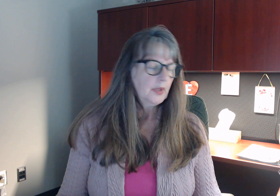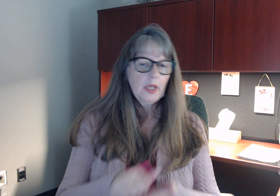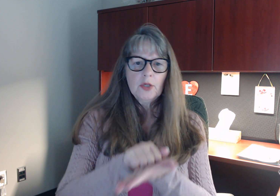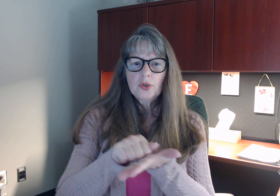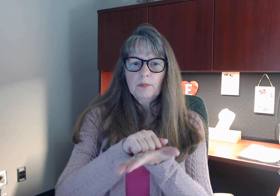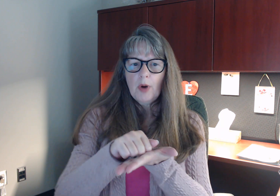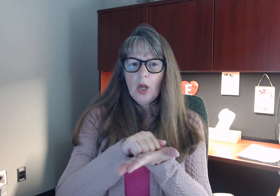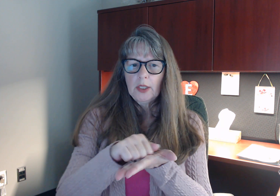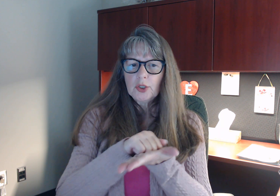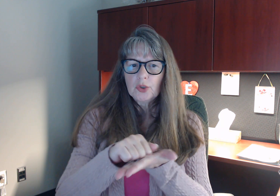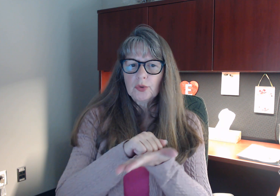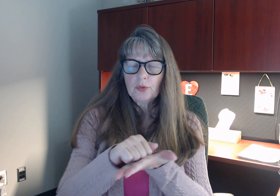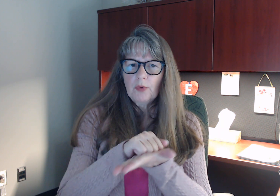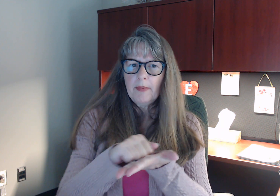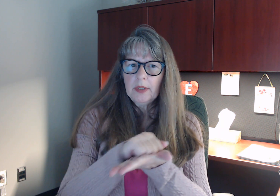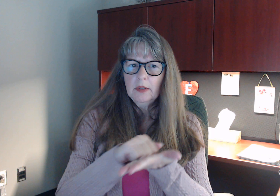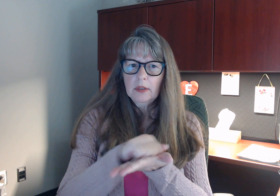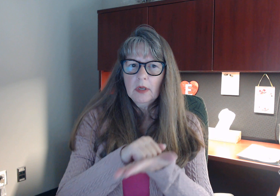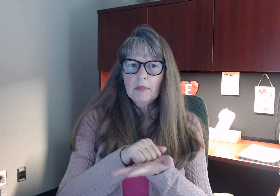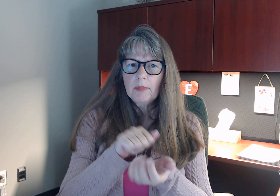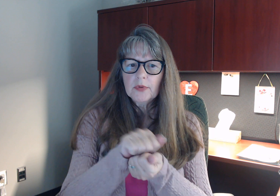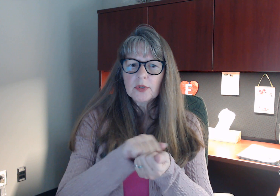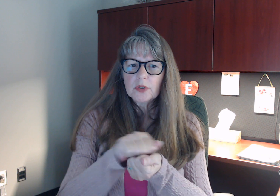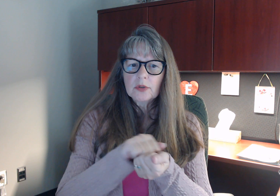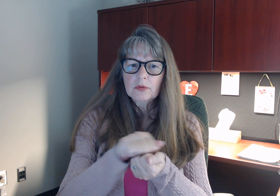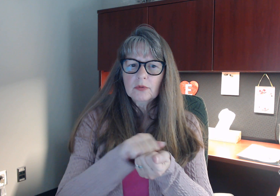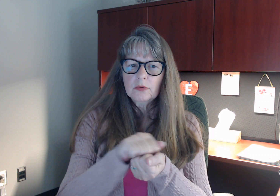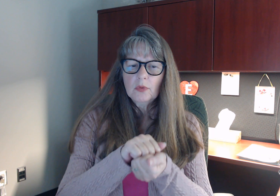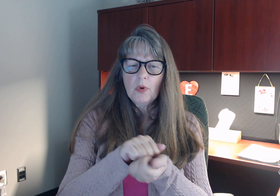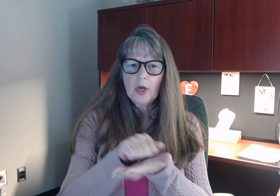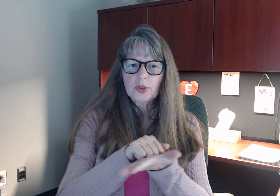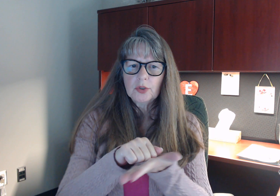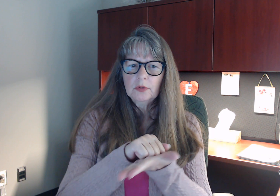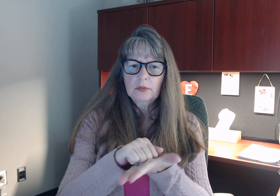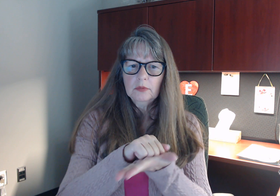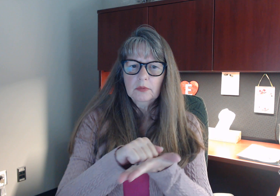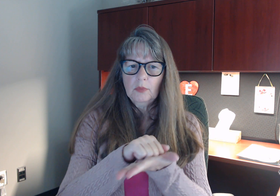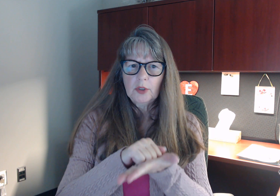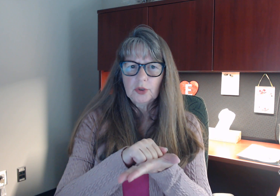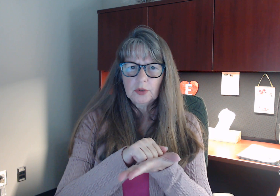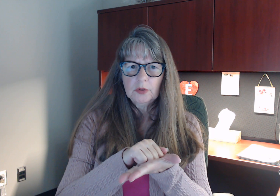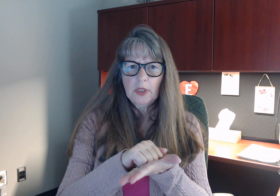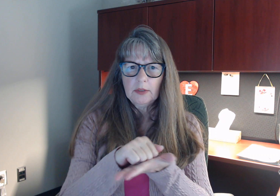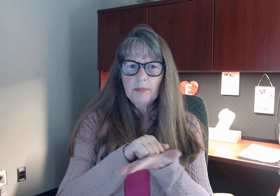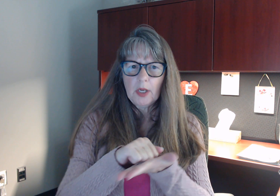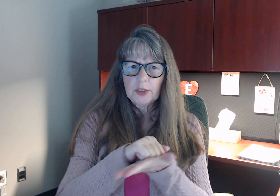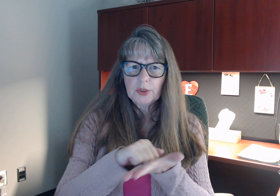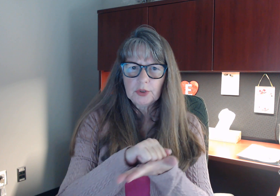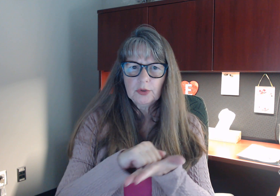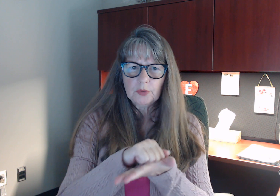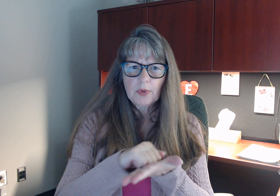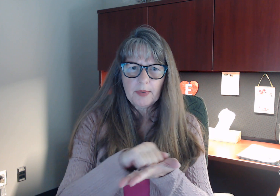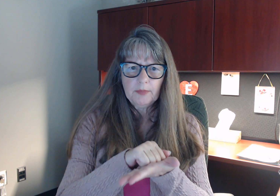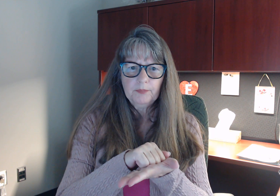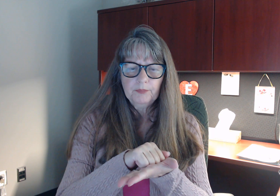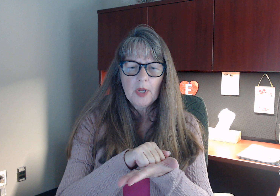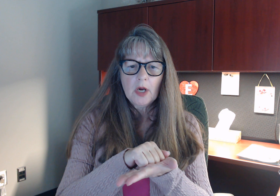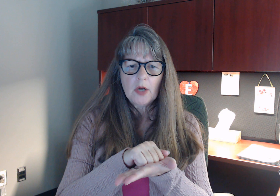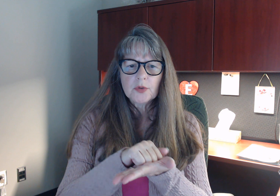And to polish or to rub it. Remember, this is to wash, and polish, to rub it. Also, it